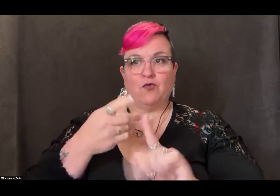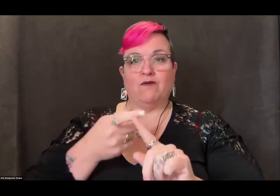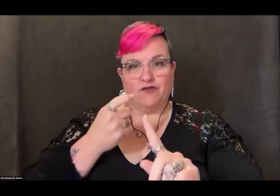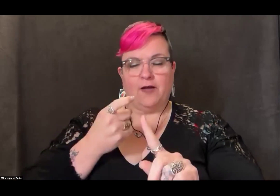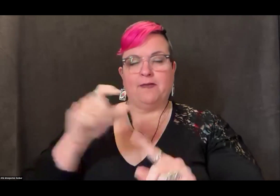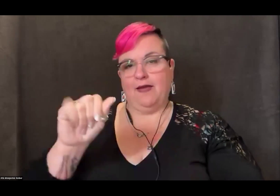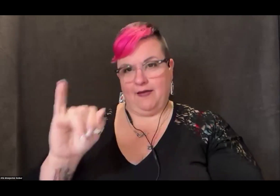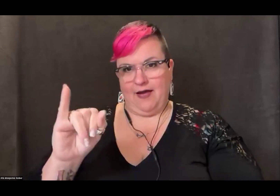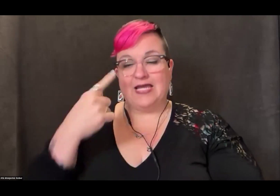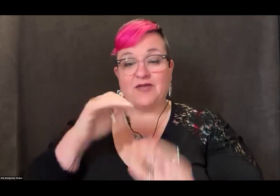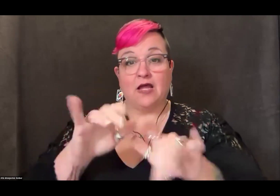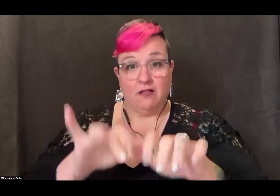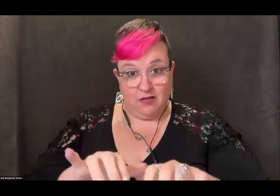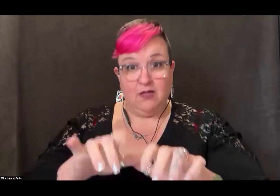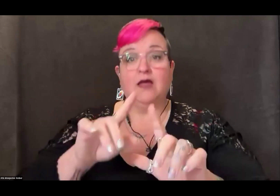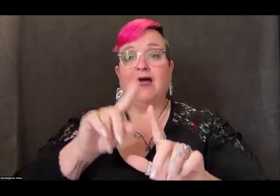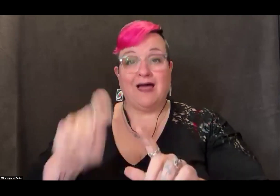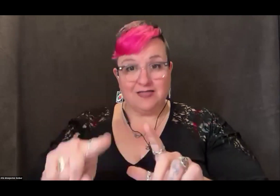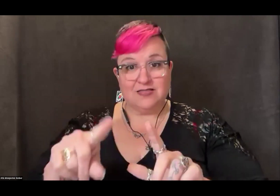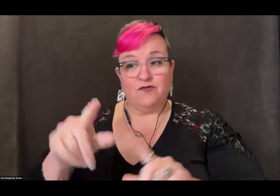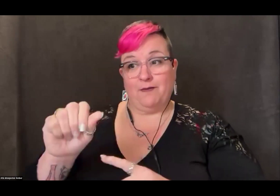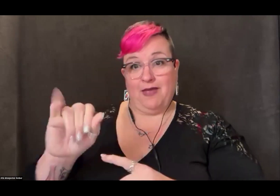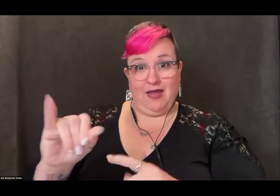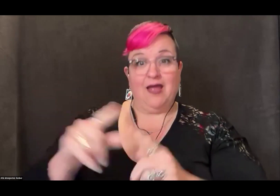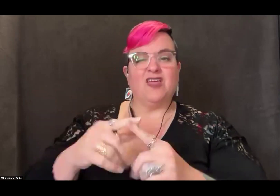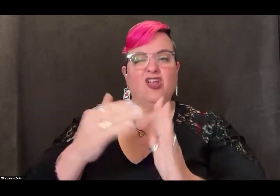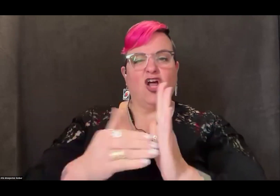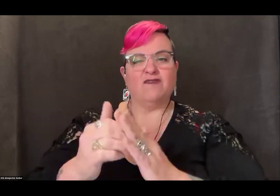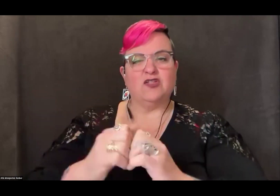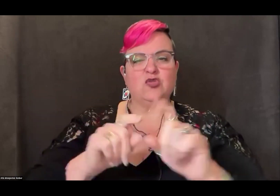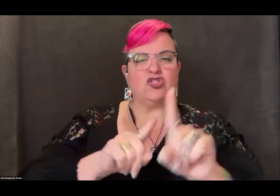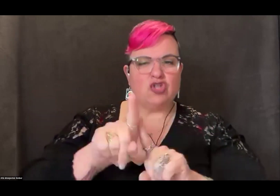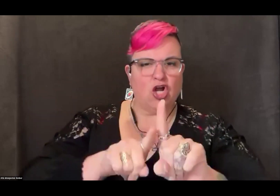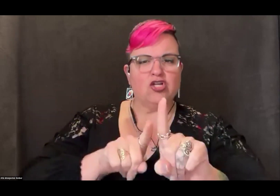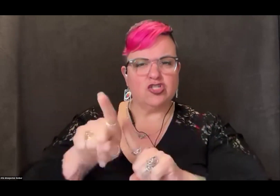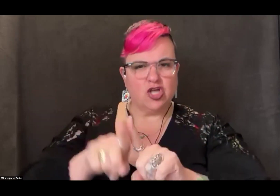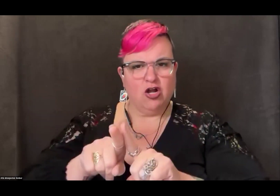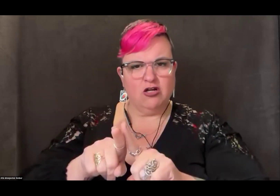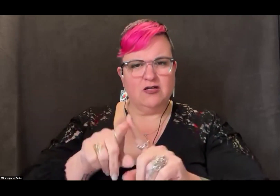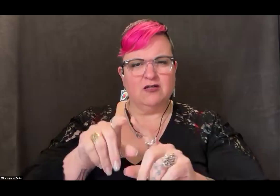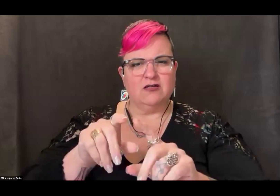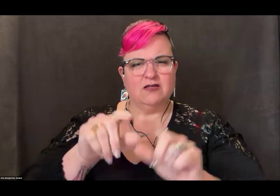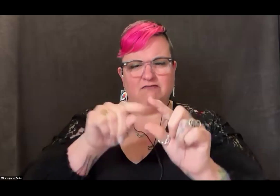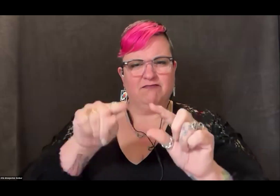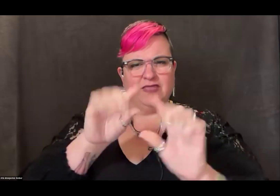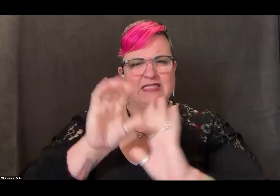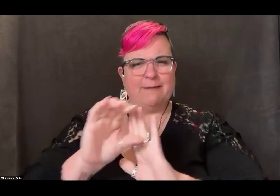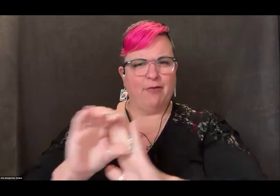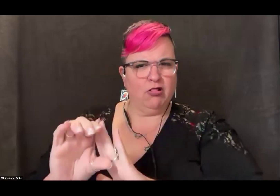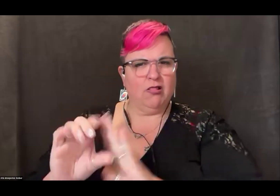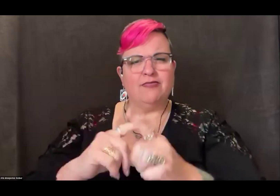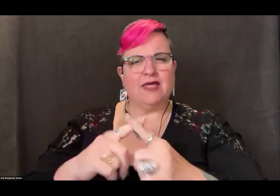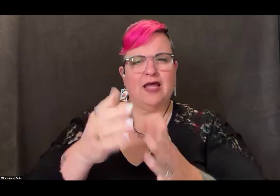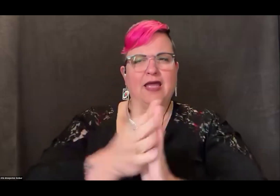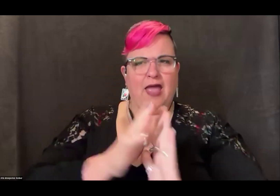AI, in the responses, it will often do that star symbolism, and I always